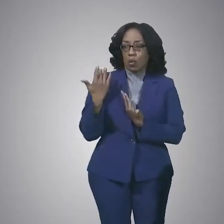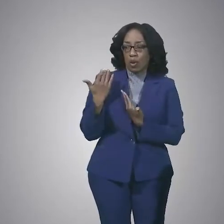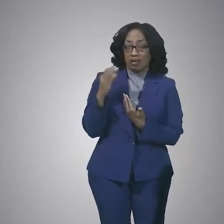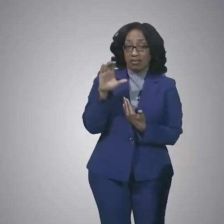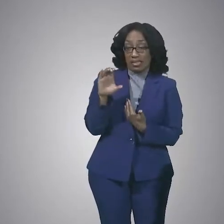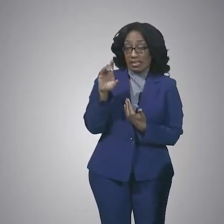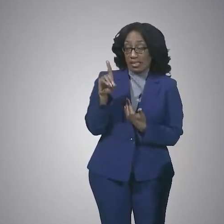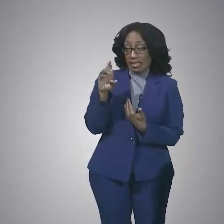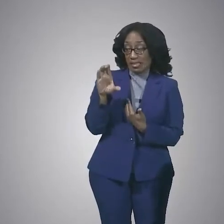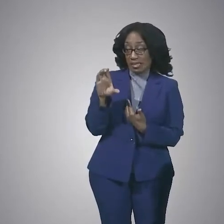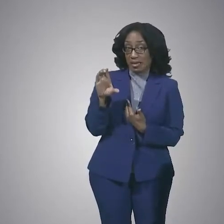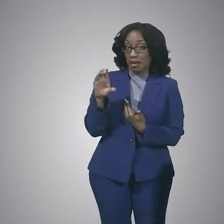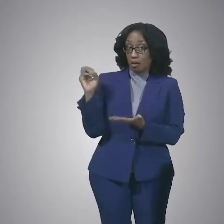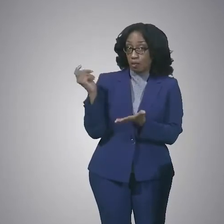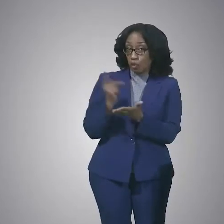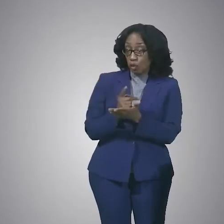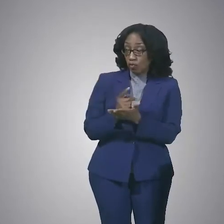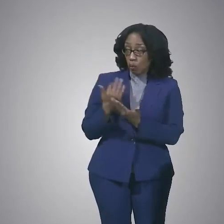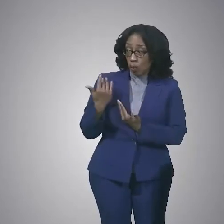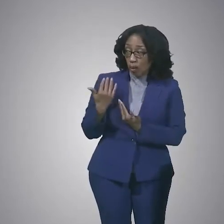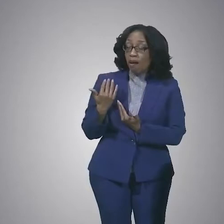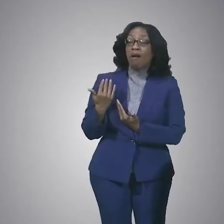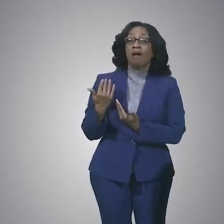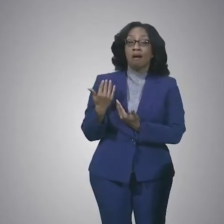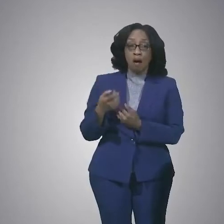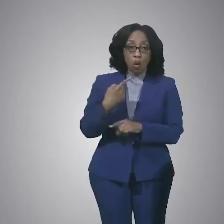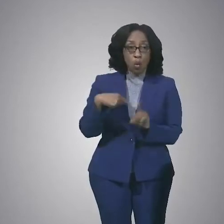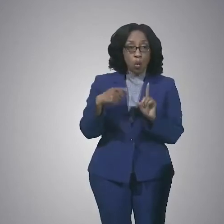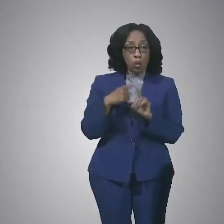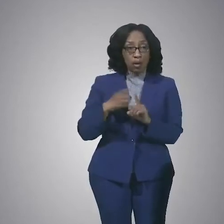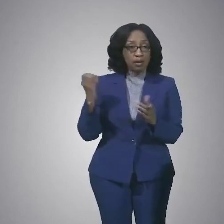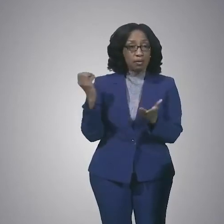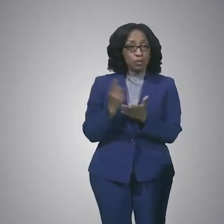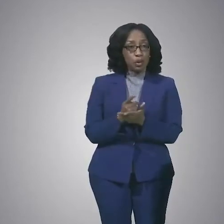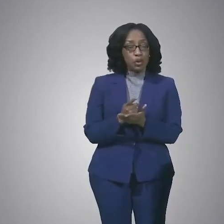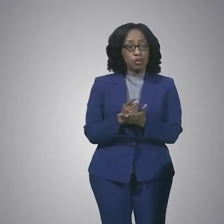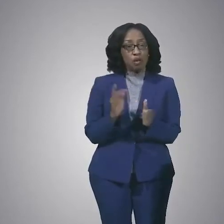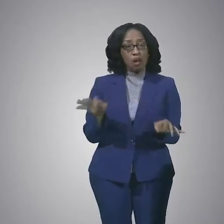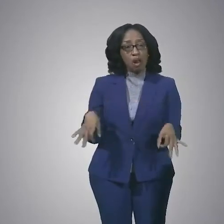out and says the same thing, there really isn't any reason to